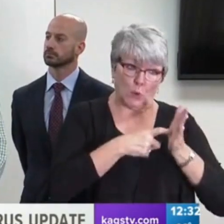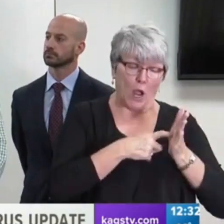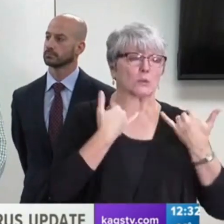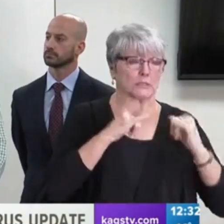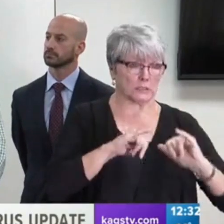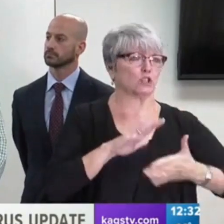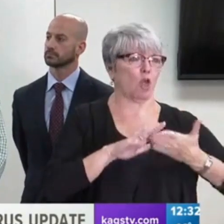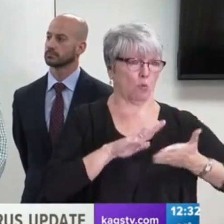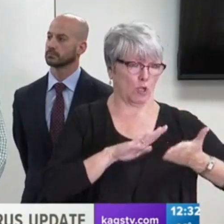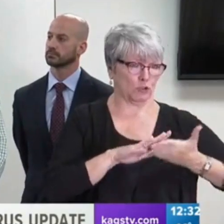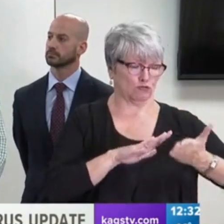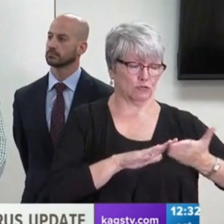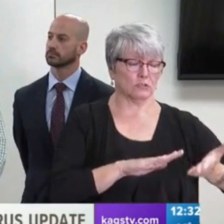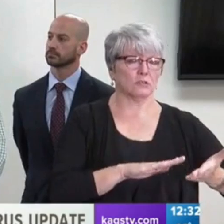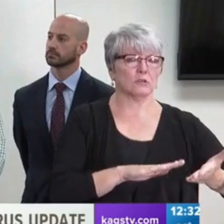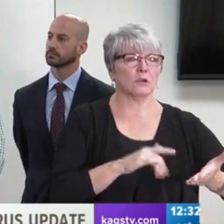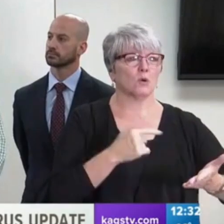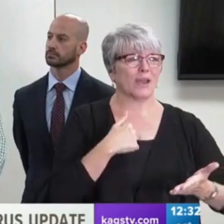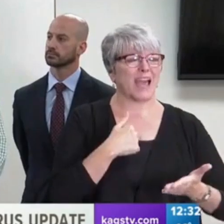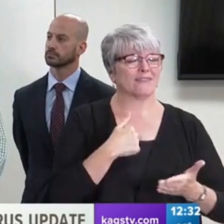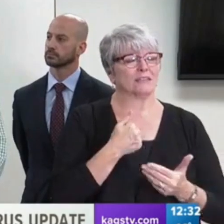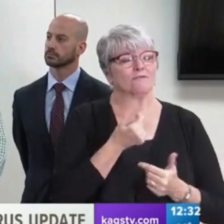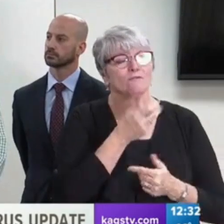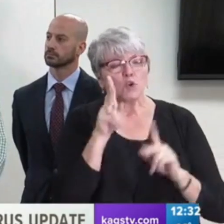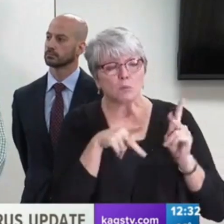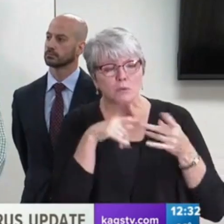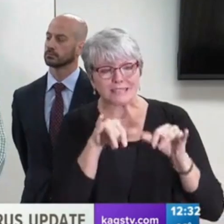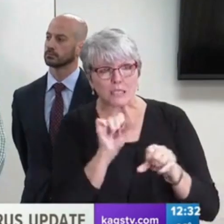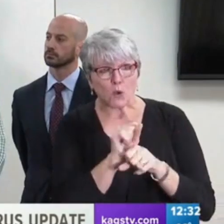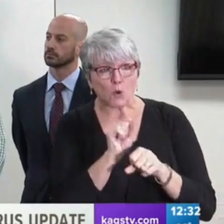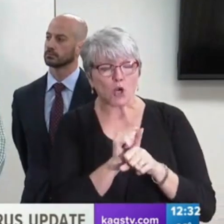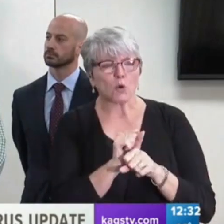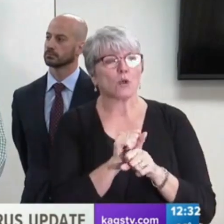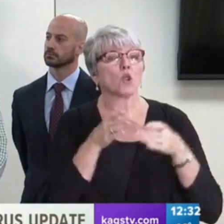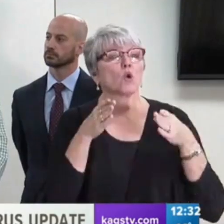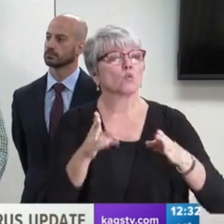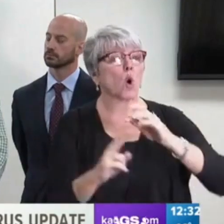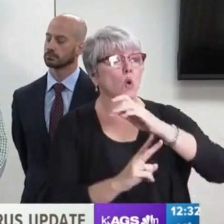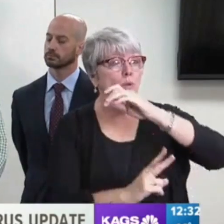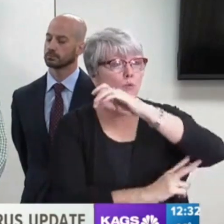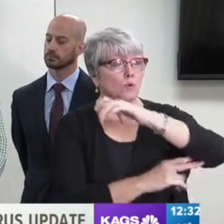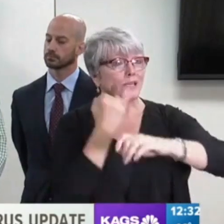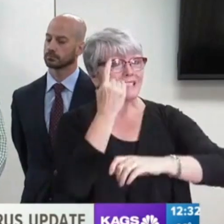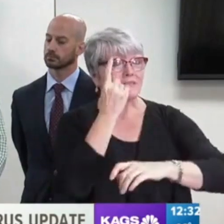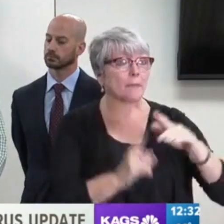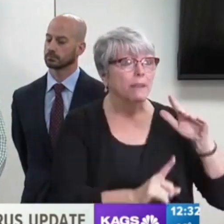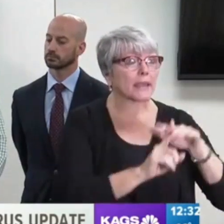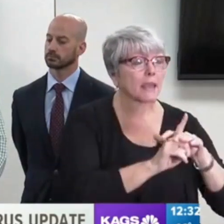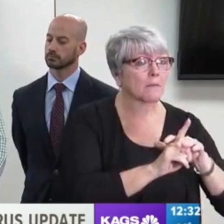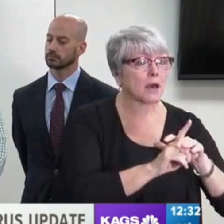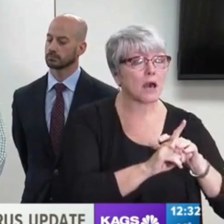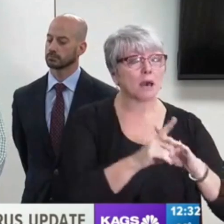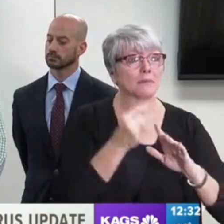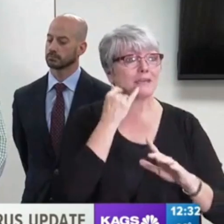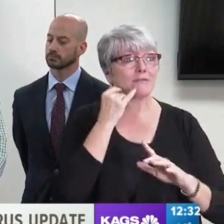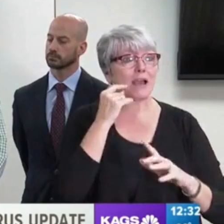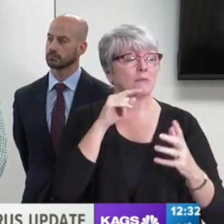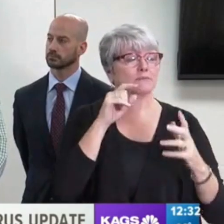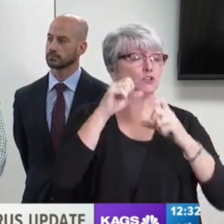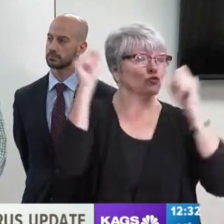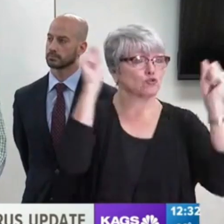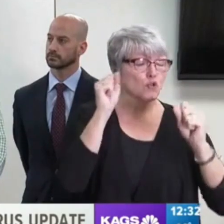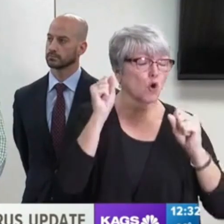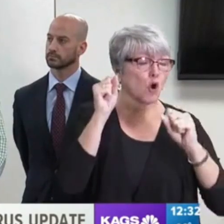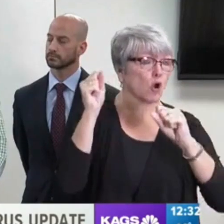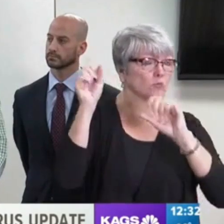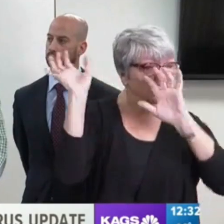in operation. We have skeleton crews with road and bridge just in case something comes up. If we were to happen to get a storm in or something